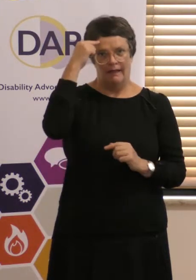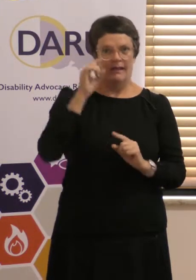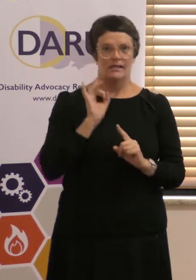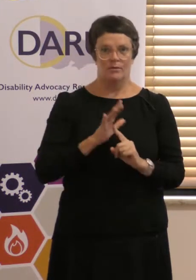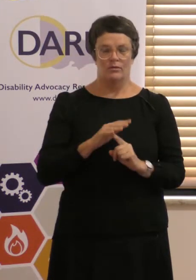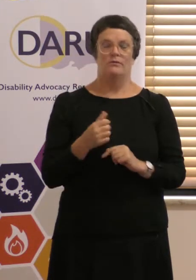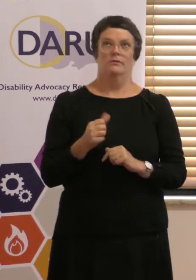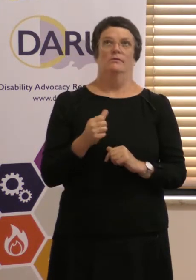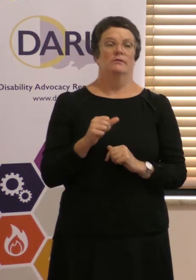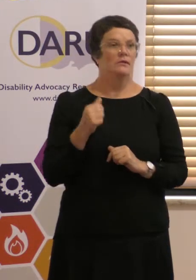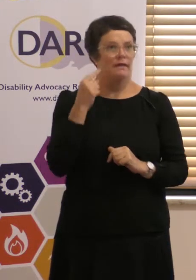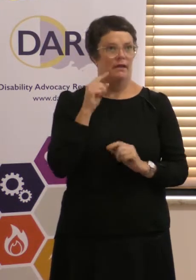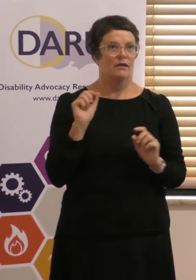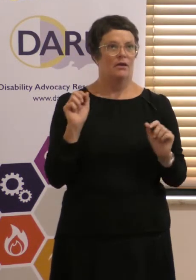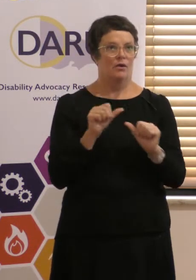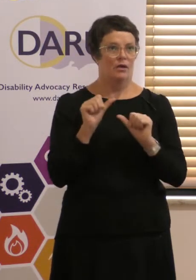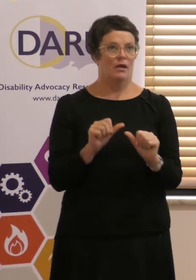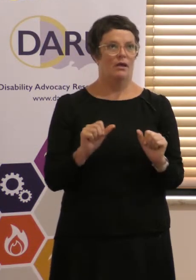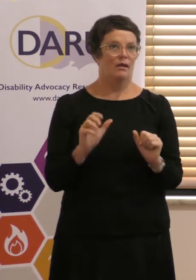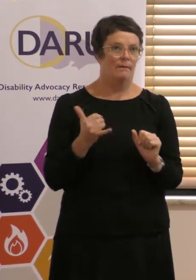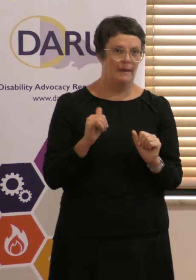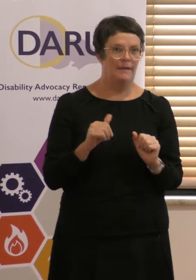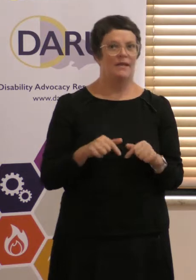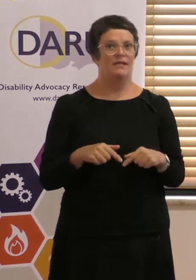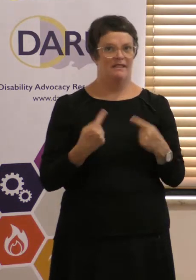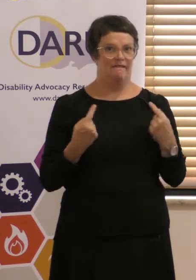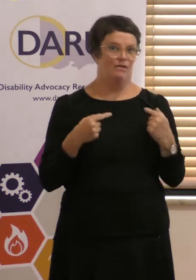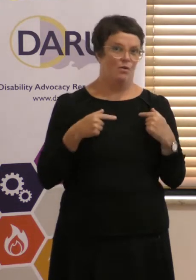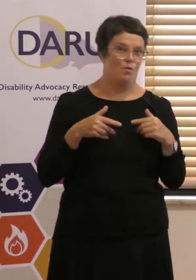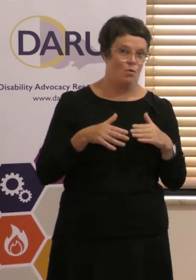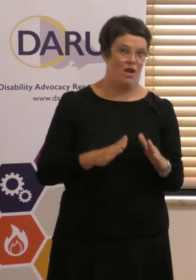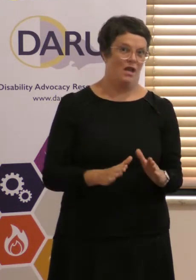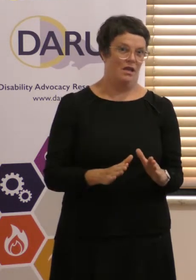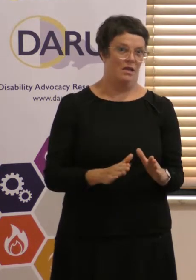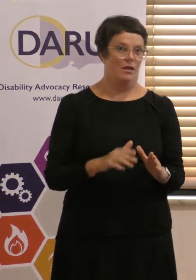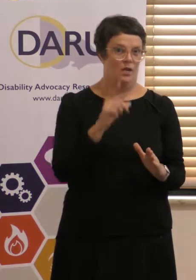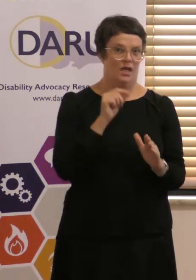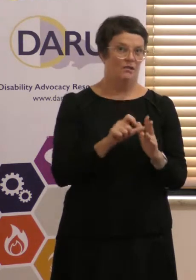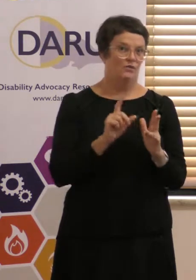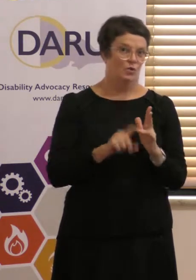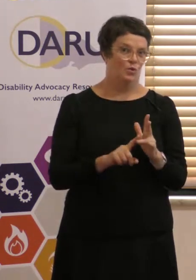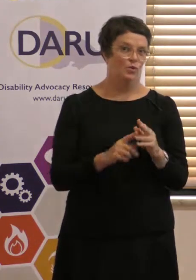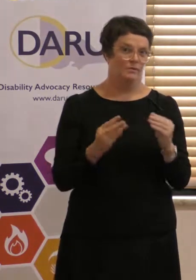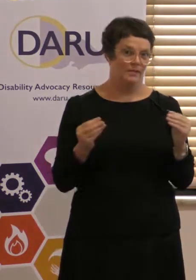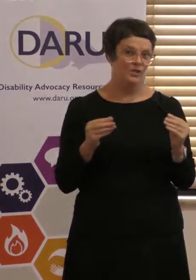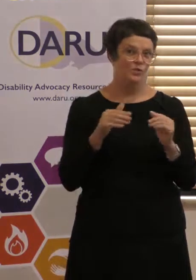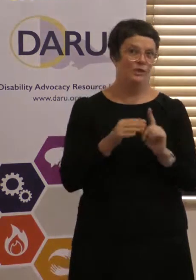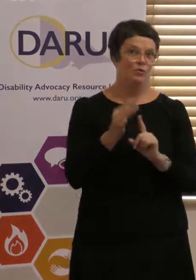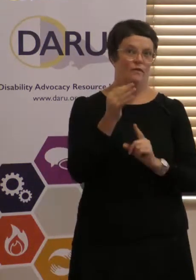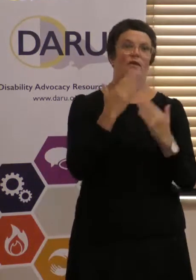and see if there's not a different way that we can think about addressing this issue. Thank you.